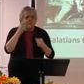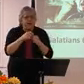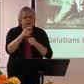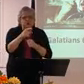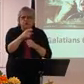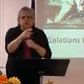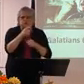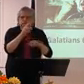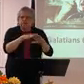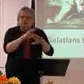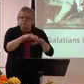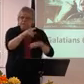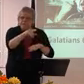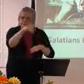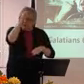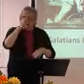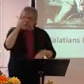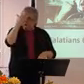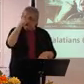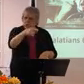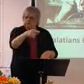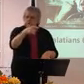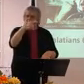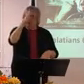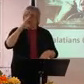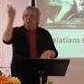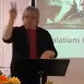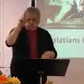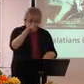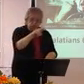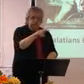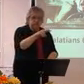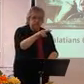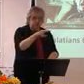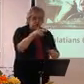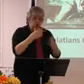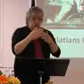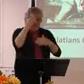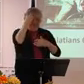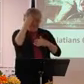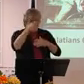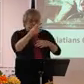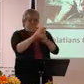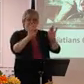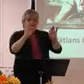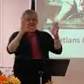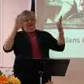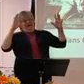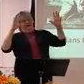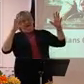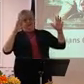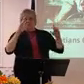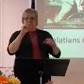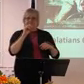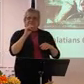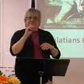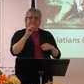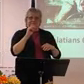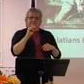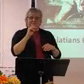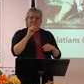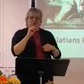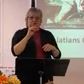well, God knows, God sees. You may think you're getting away with something. No, you're